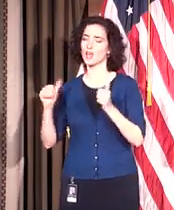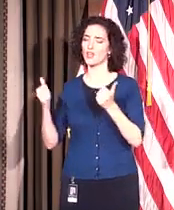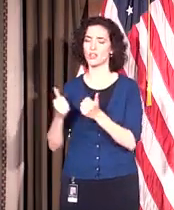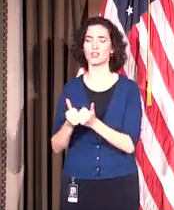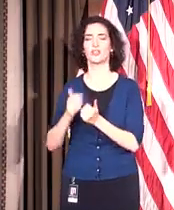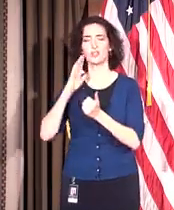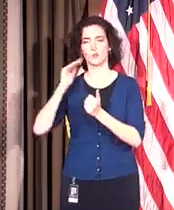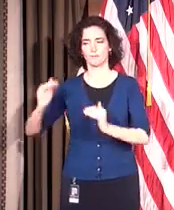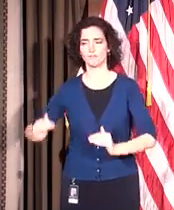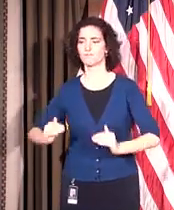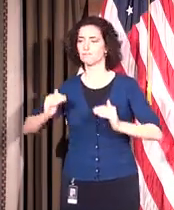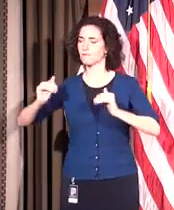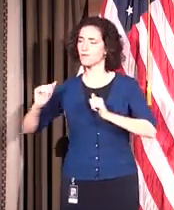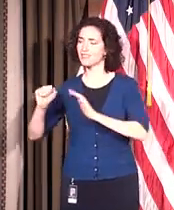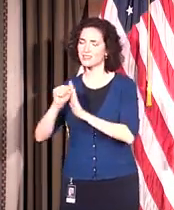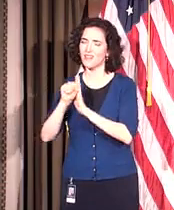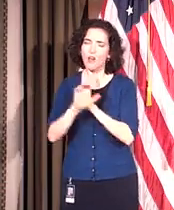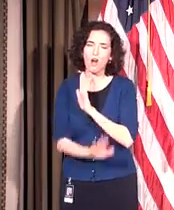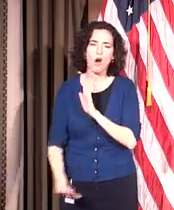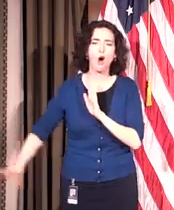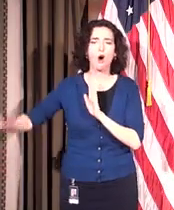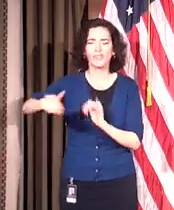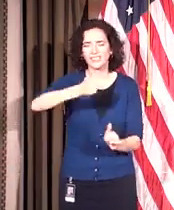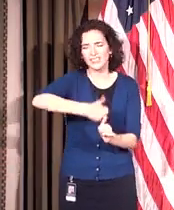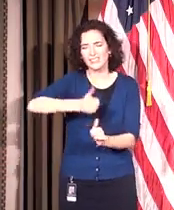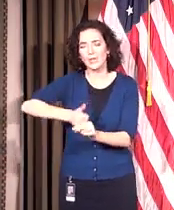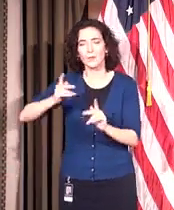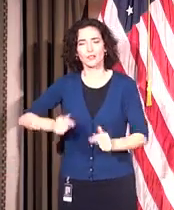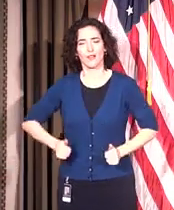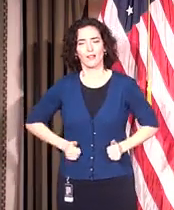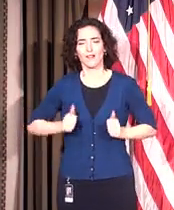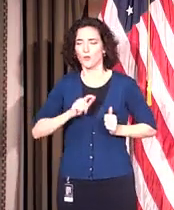entire state and every citizen in the state can be proud of.